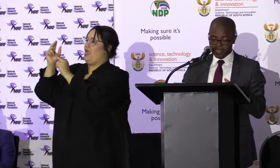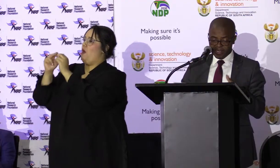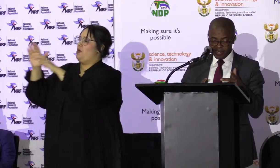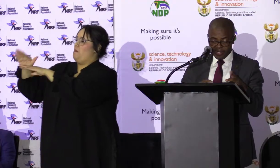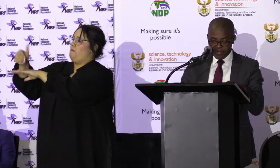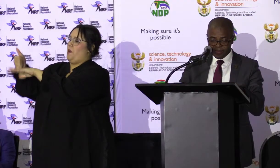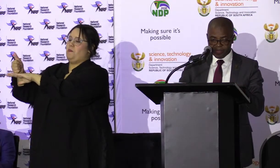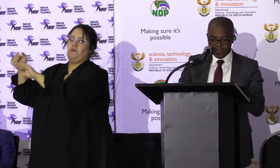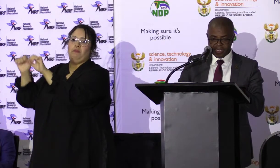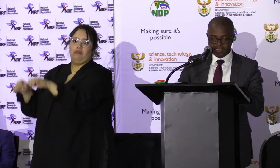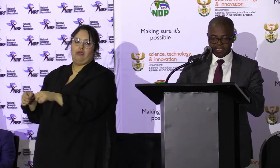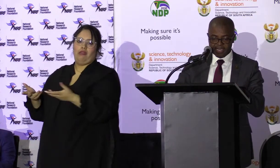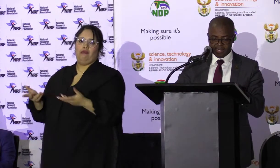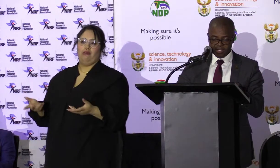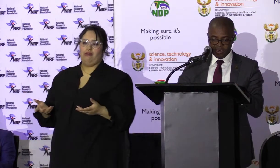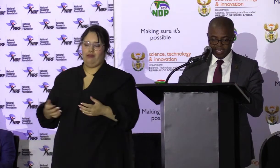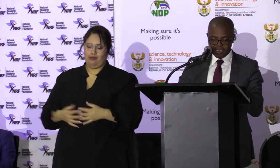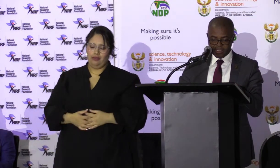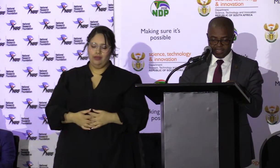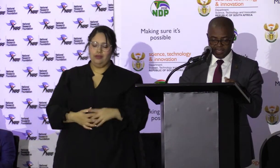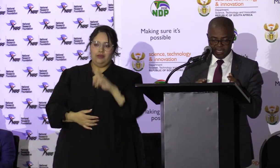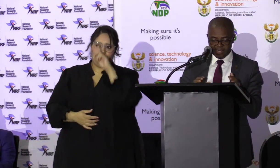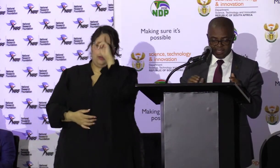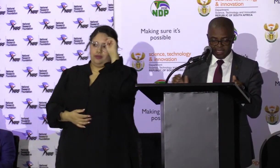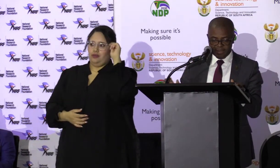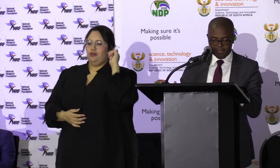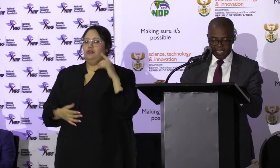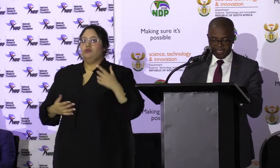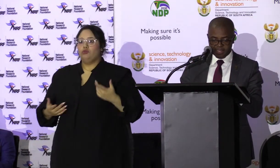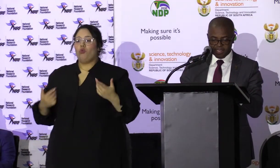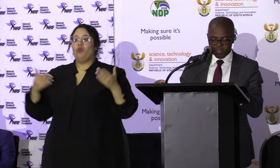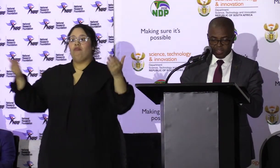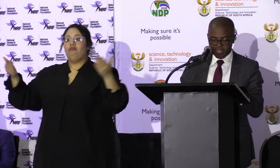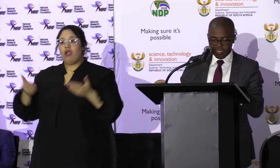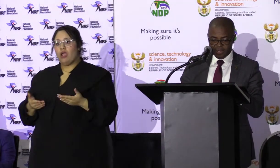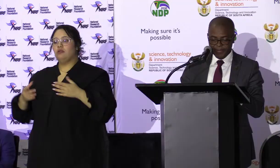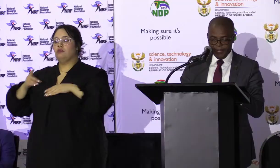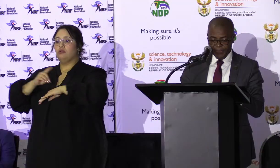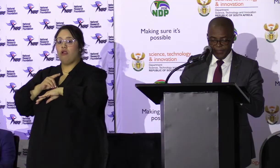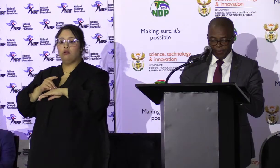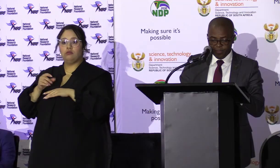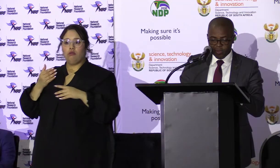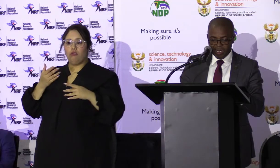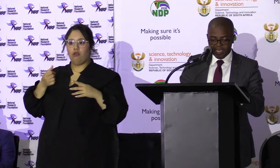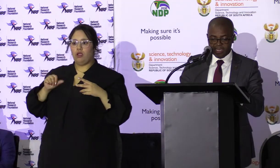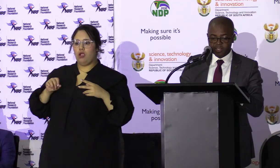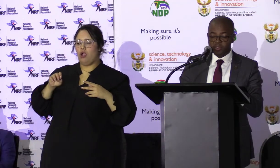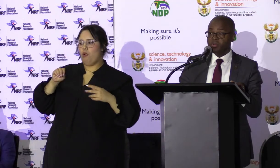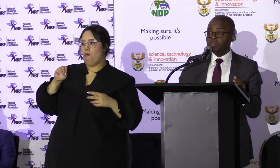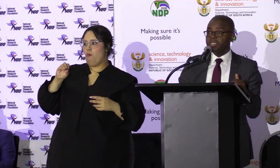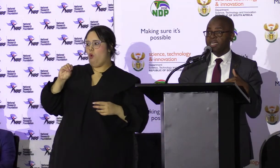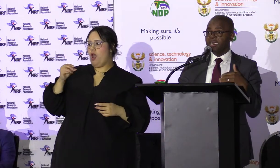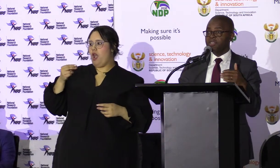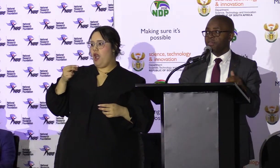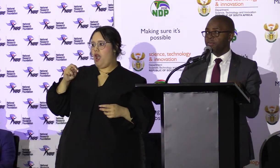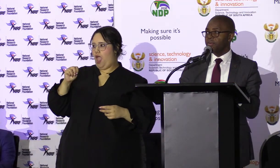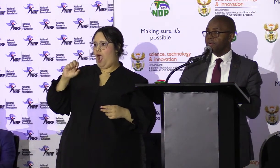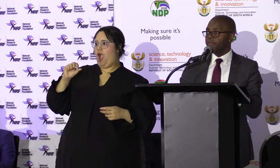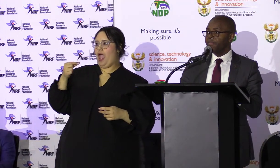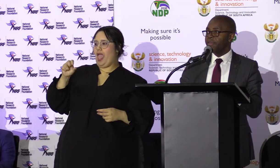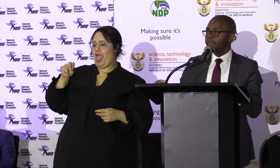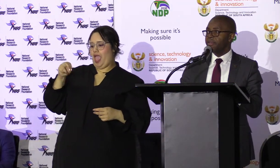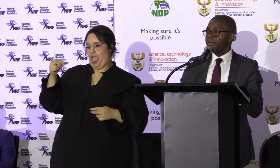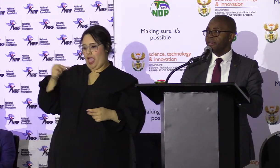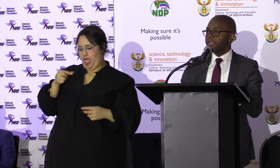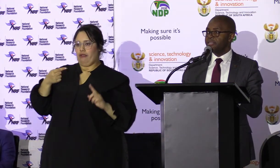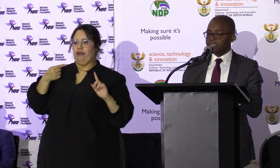established that side. So let's invite Dr. Monageng to take us